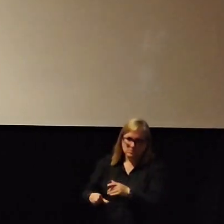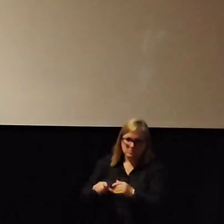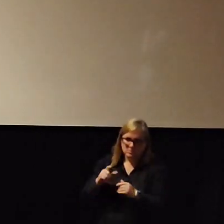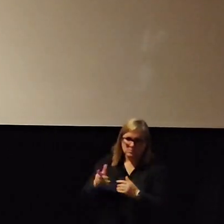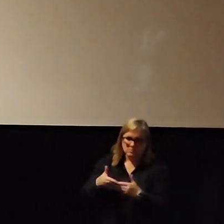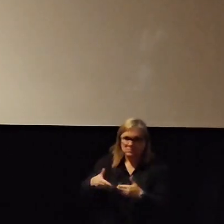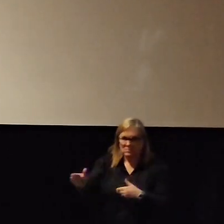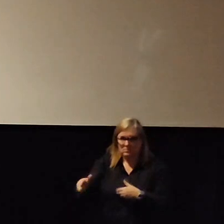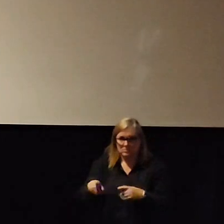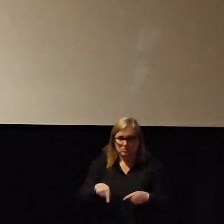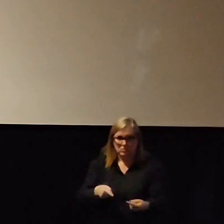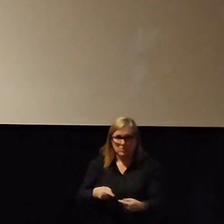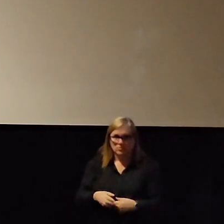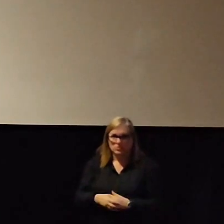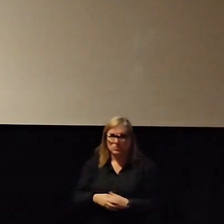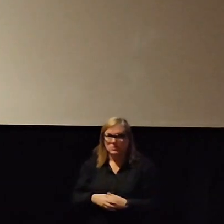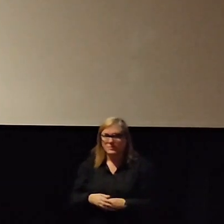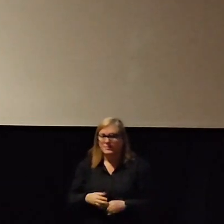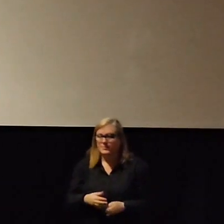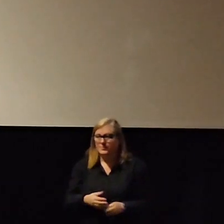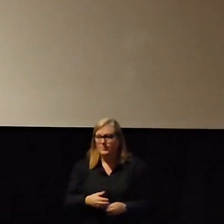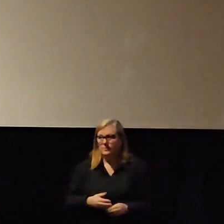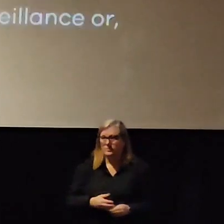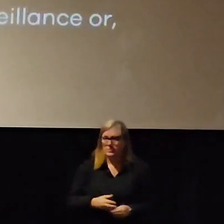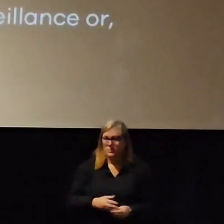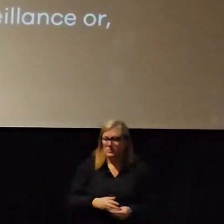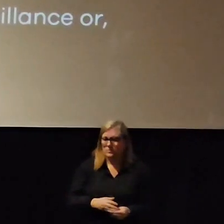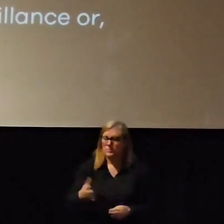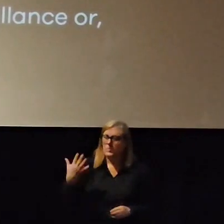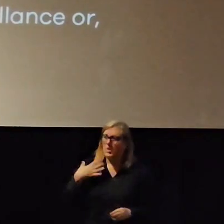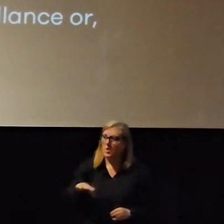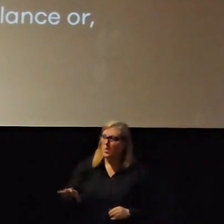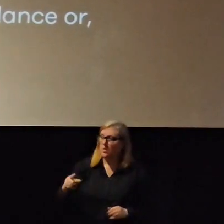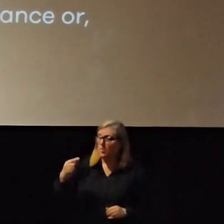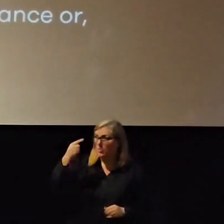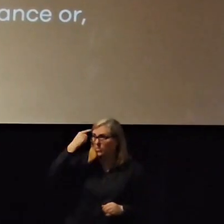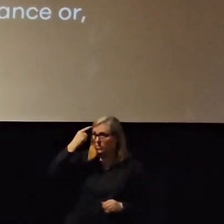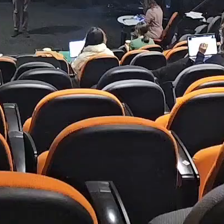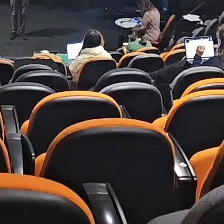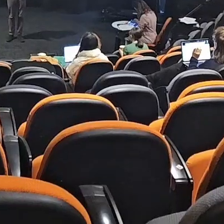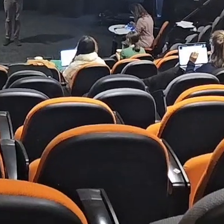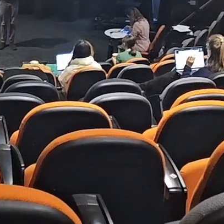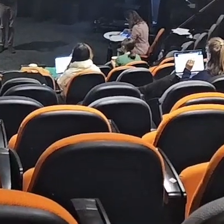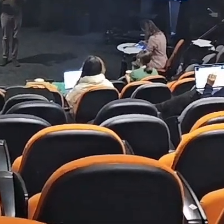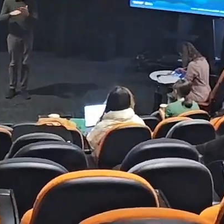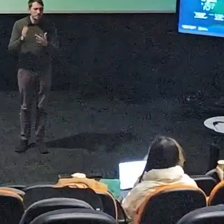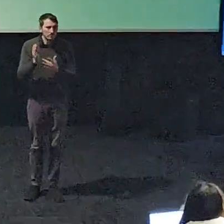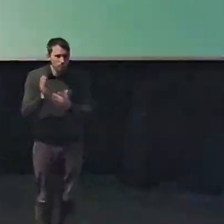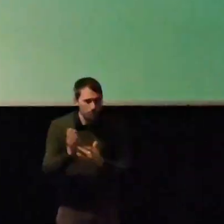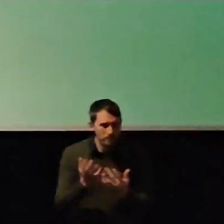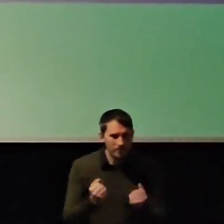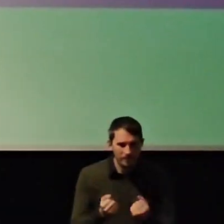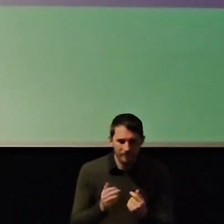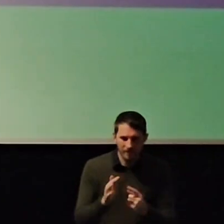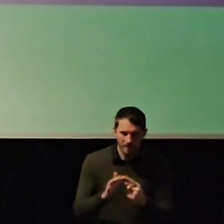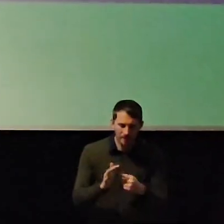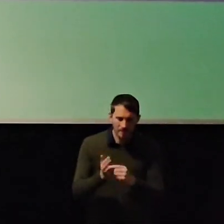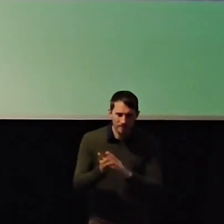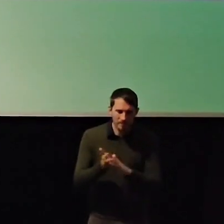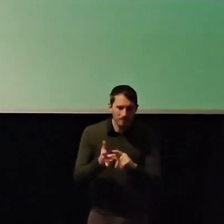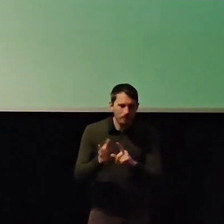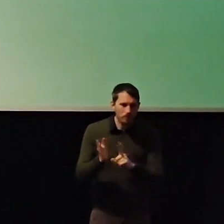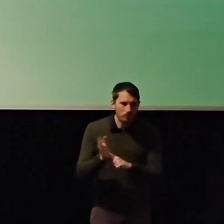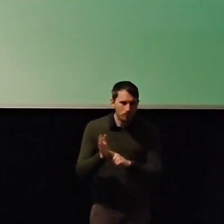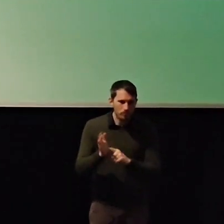tech. So I want to talk about big tech and ethical dilemmas